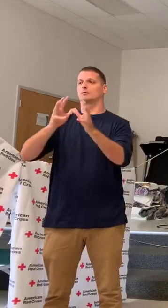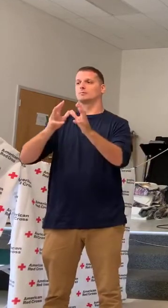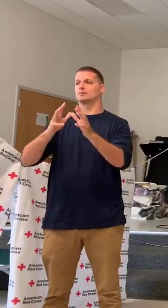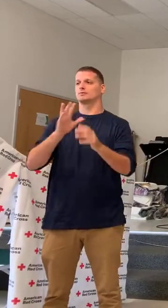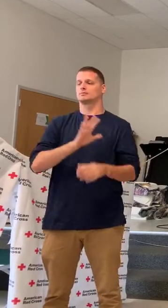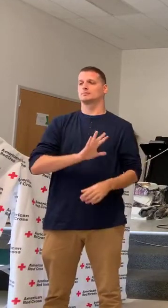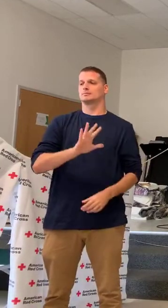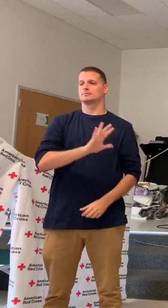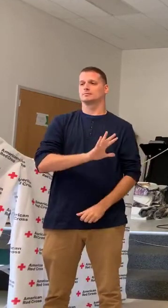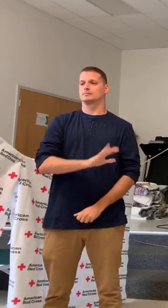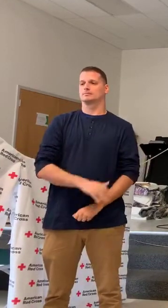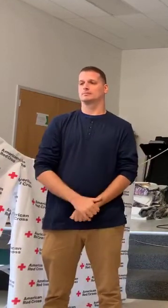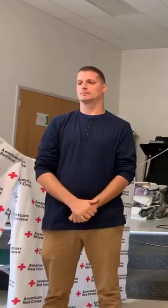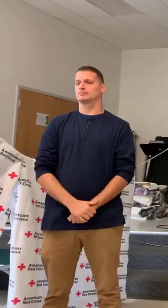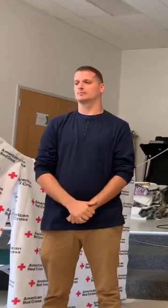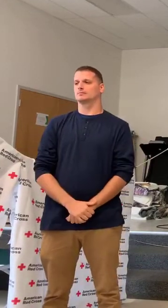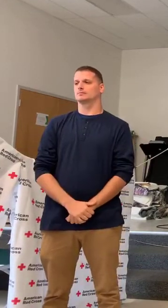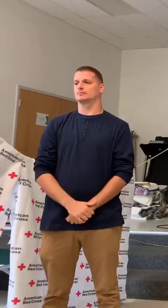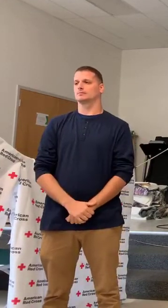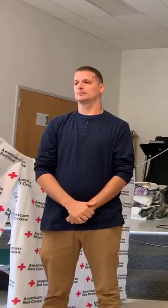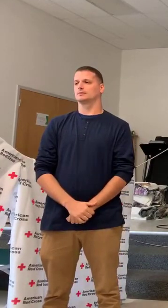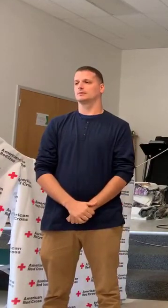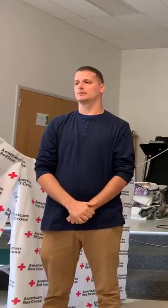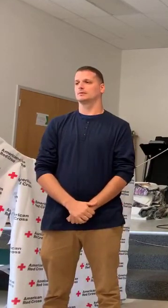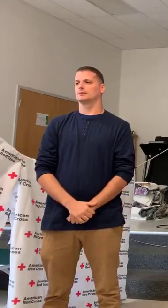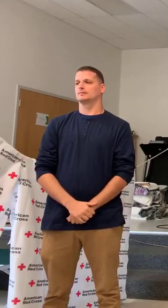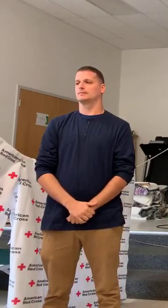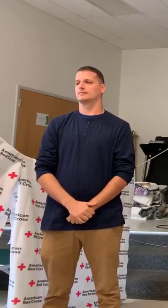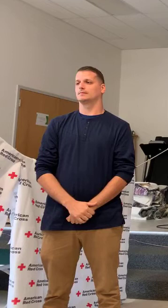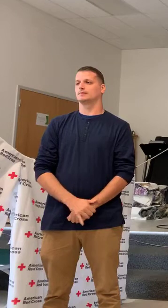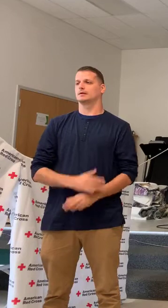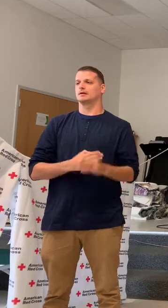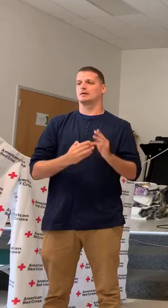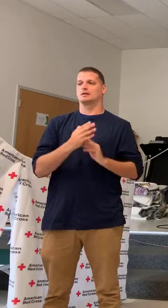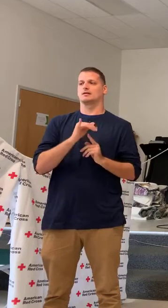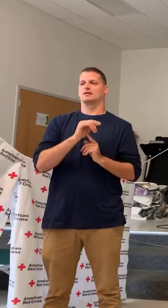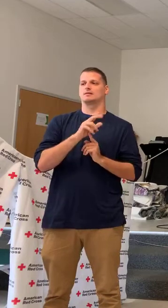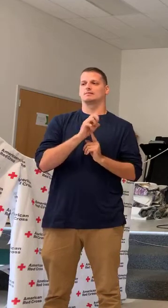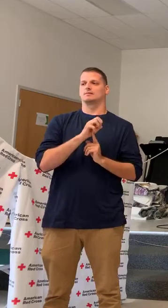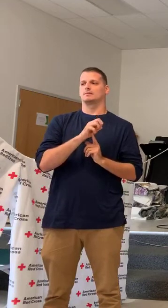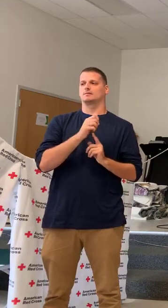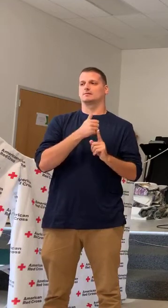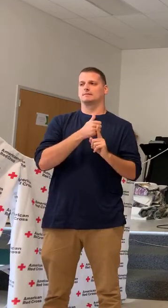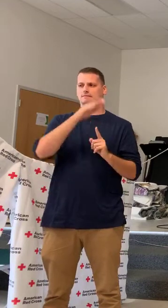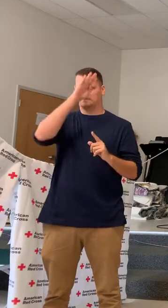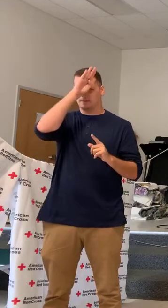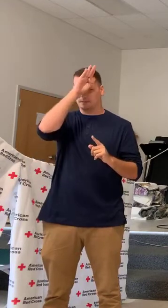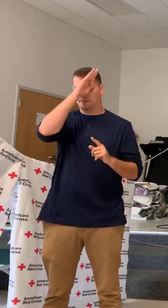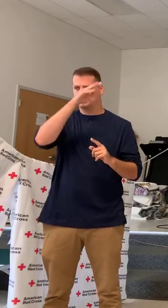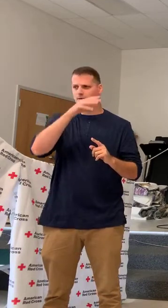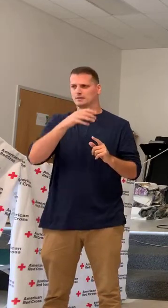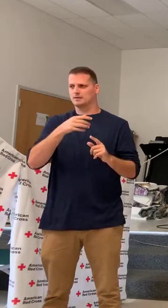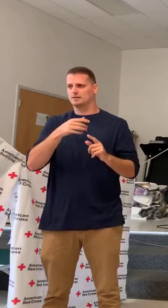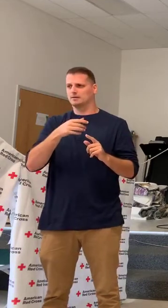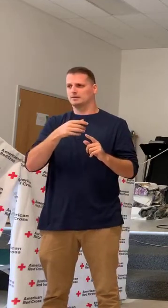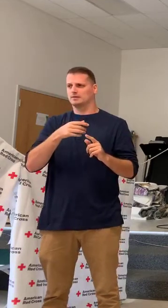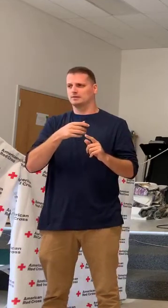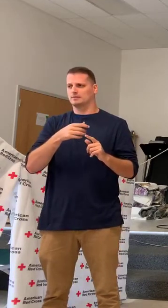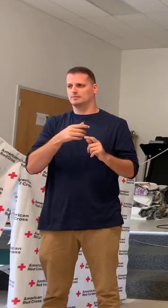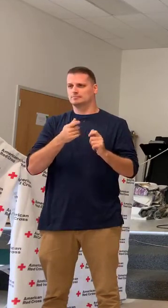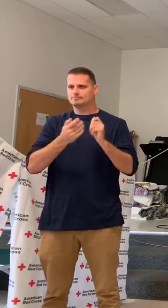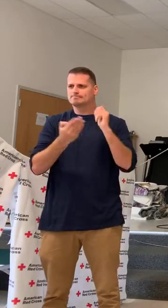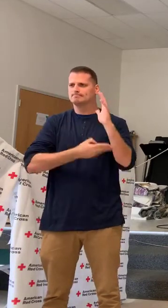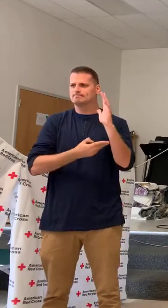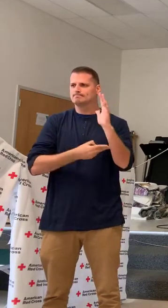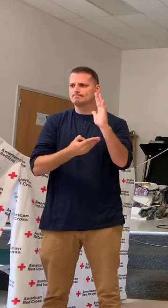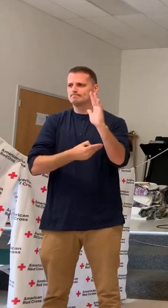all hand lined, so crews have to go in with saws to cut the trees, remove them, and then start mopping up, start